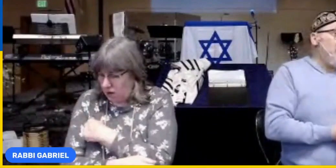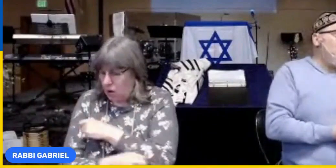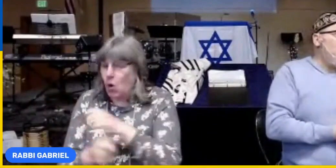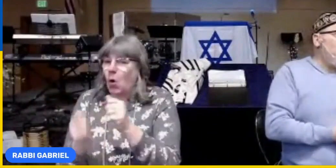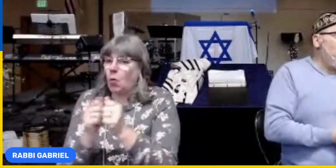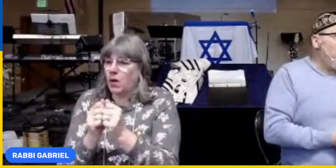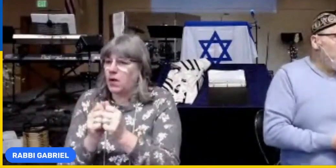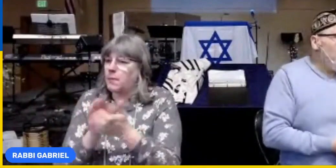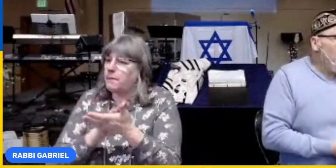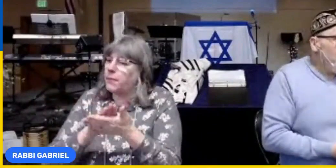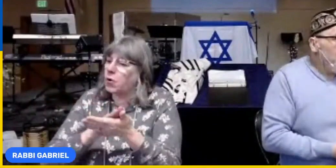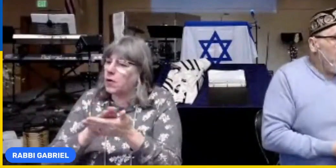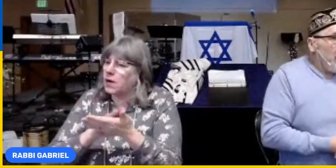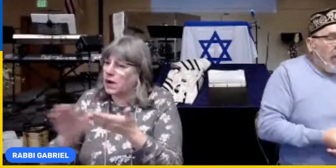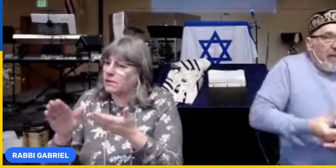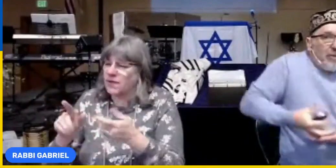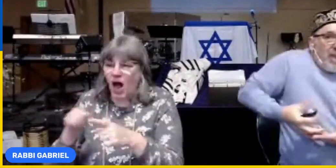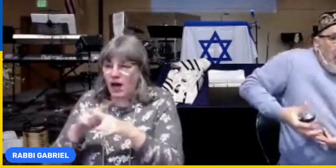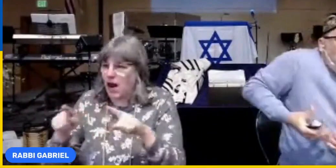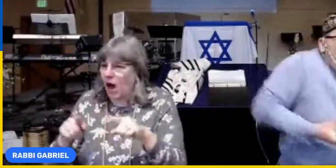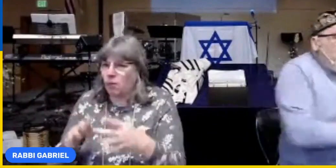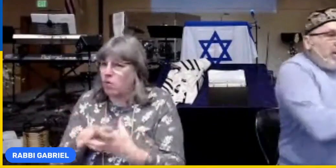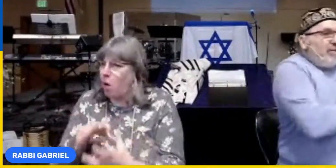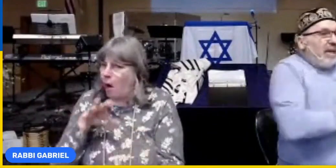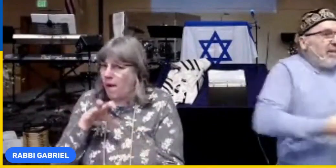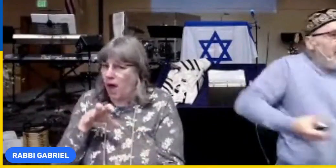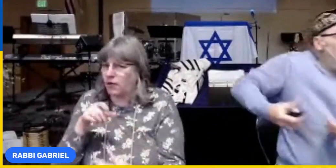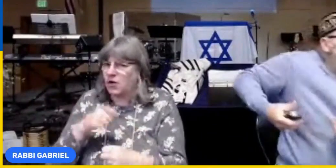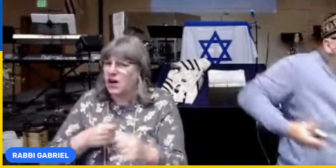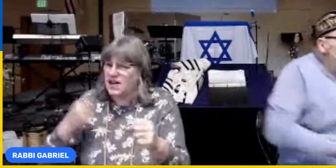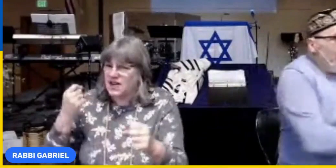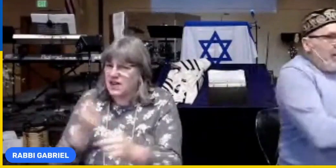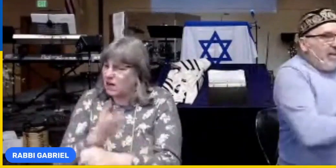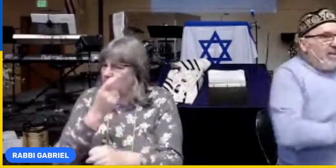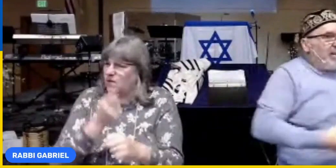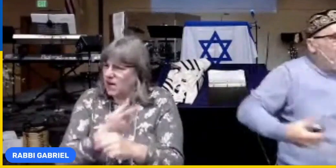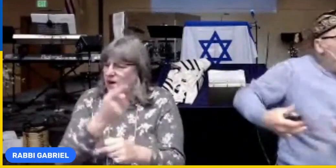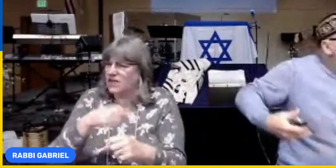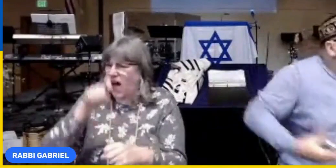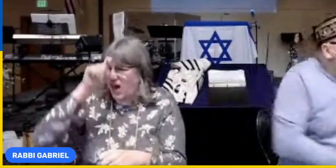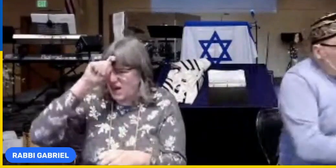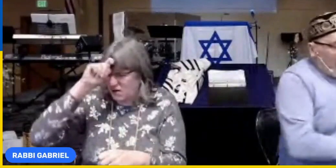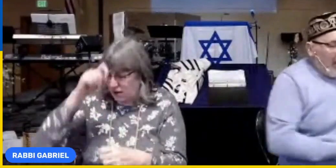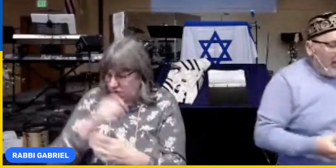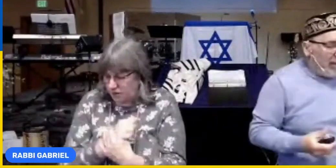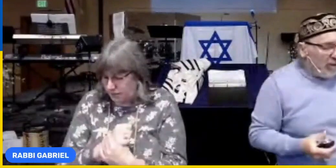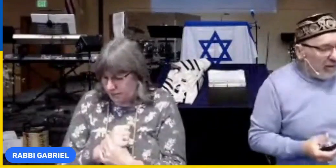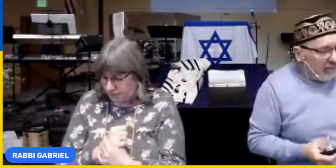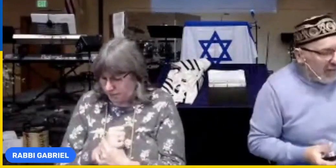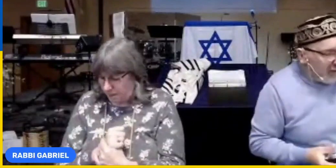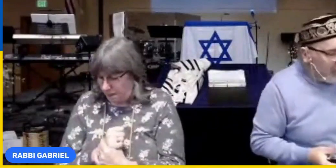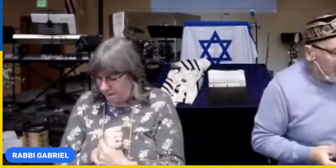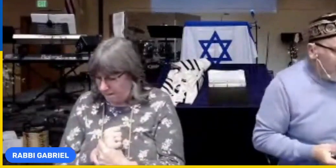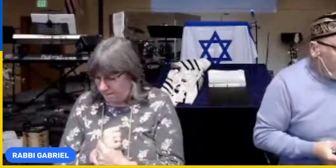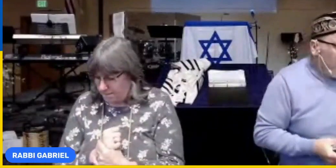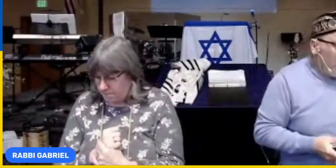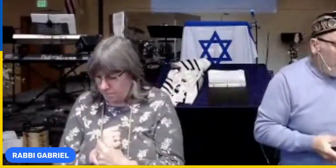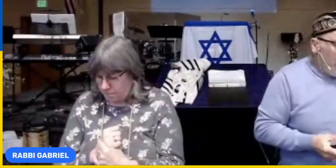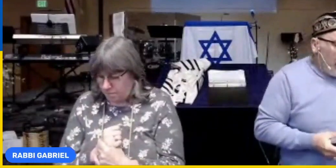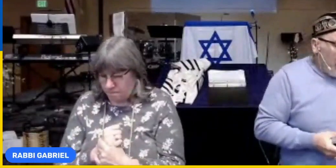of purity and truth. We have to get rid of that Egypt, this rationalization of